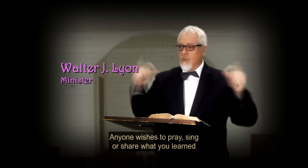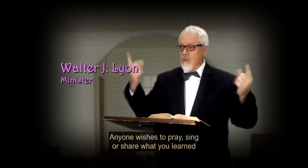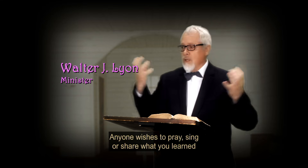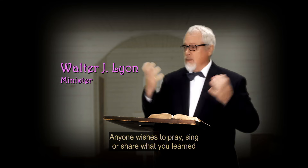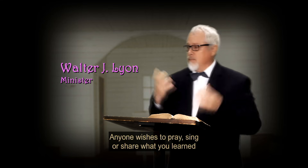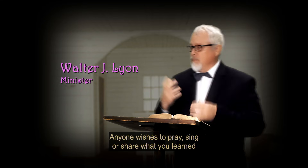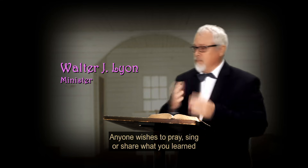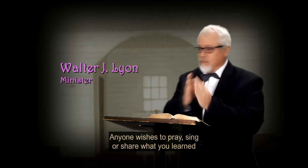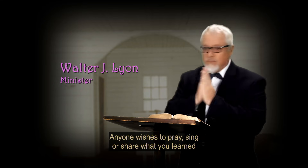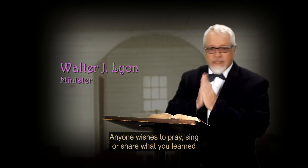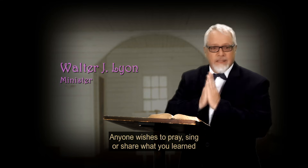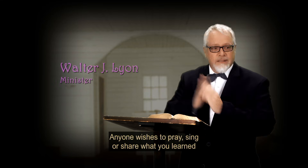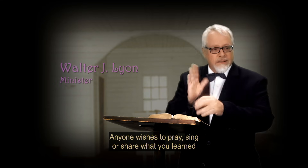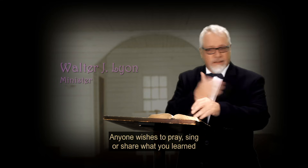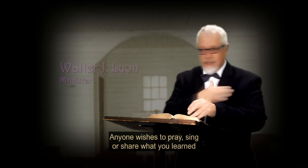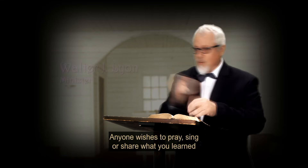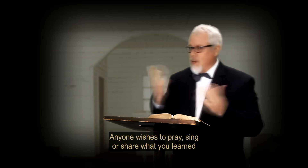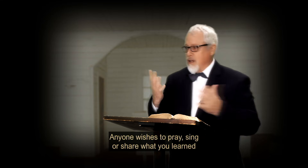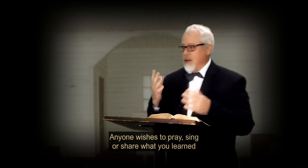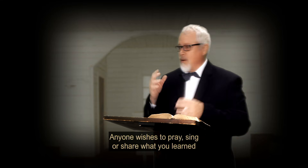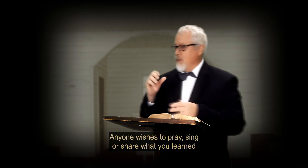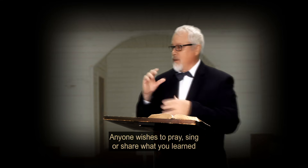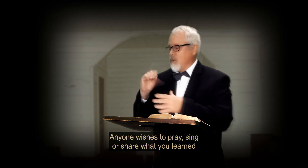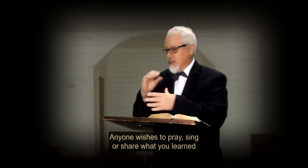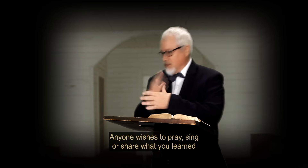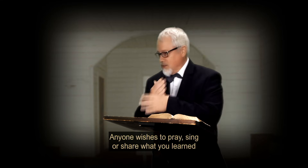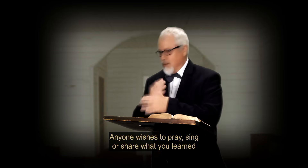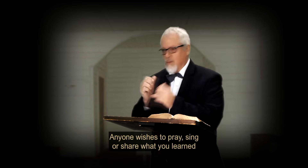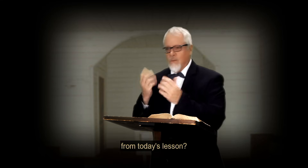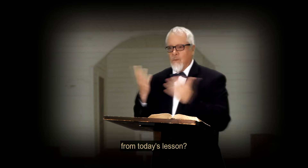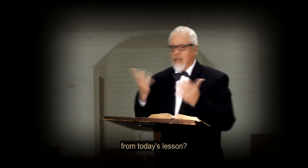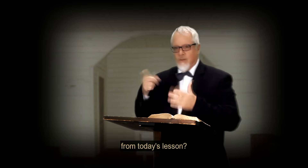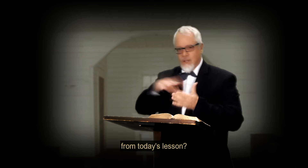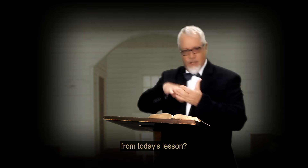Anyone want to pray, sing, or share what you learned from today's lesson?